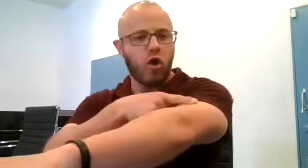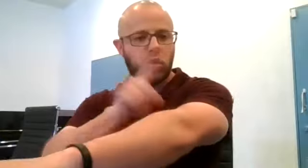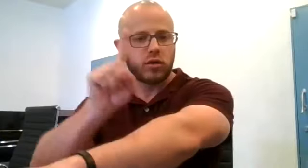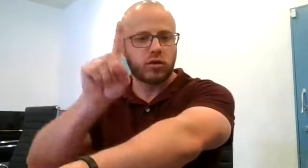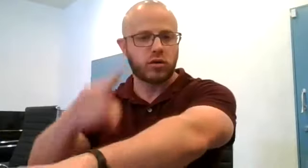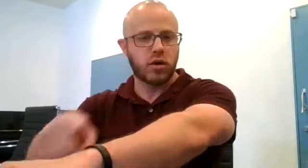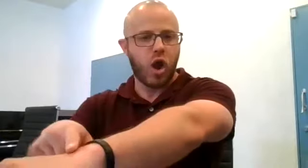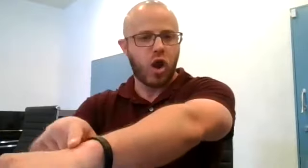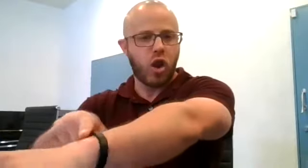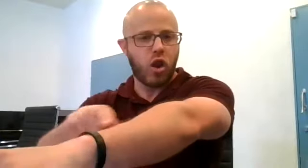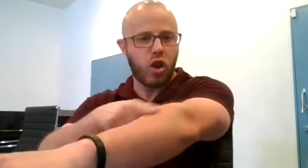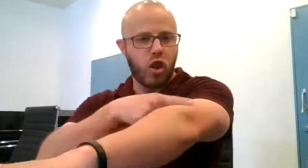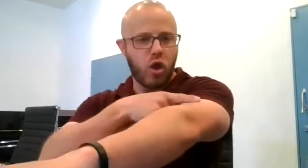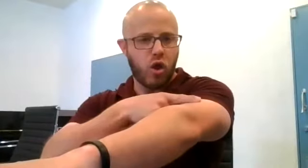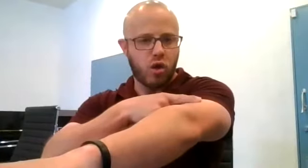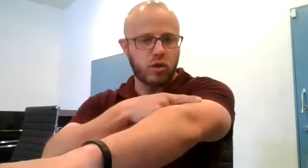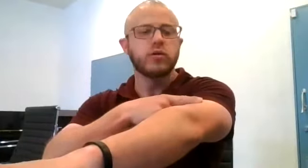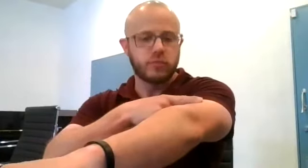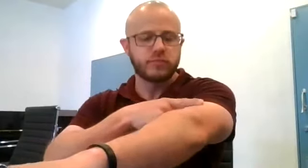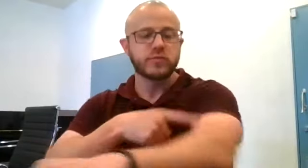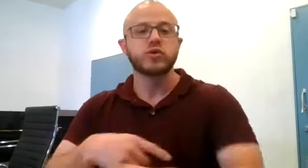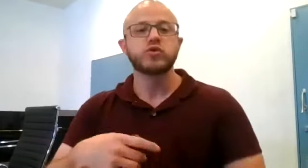long with the index finger, long.